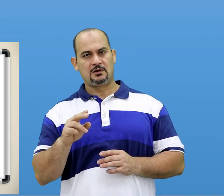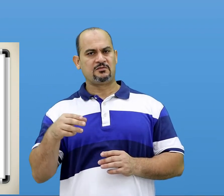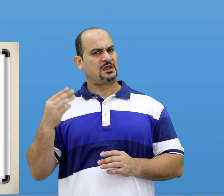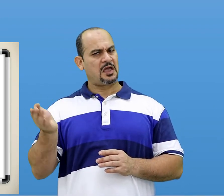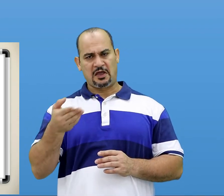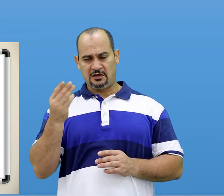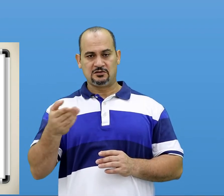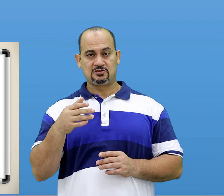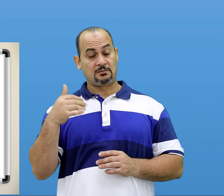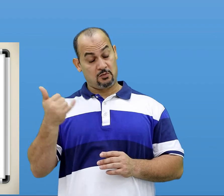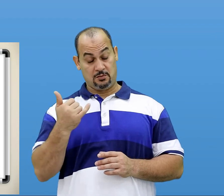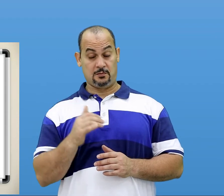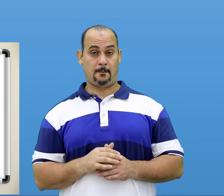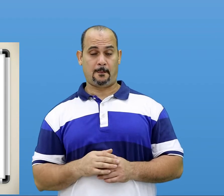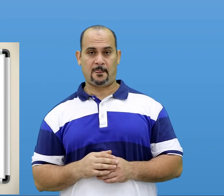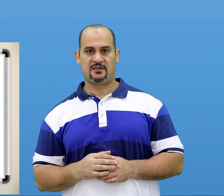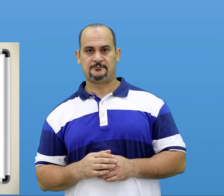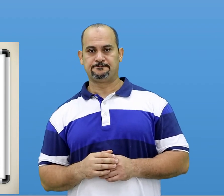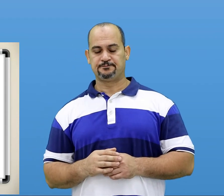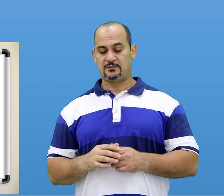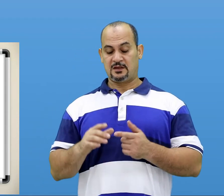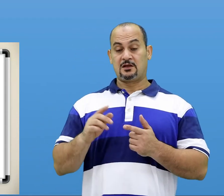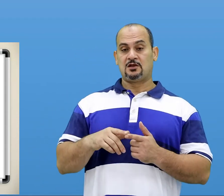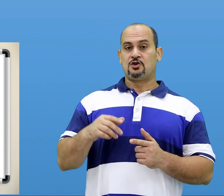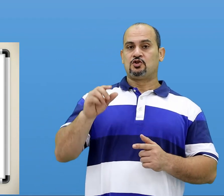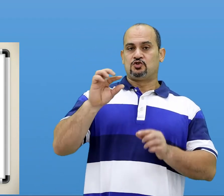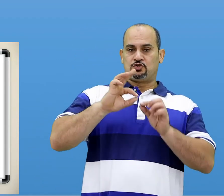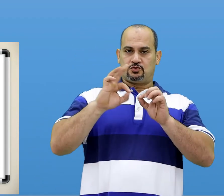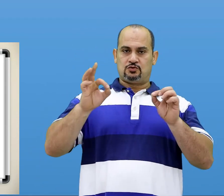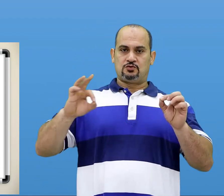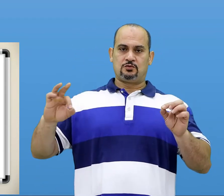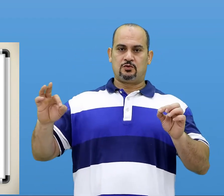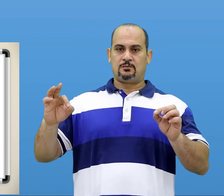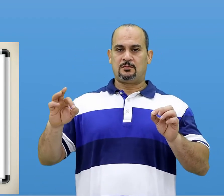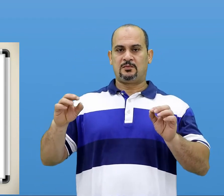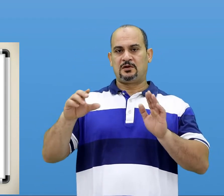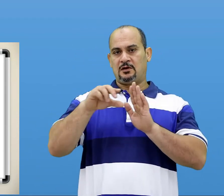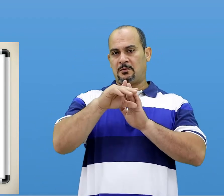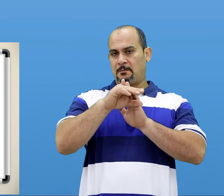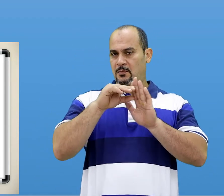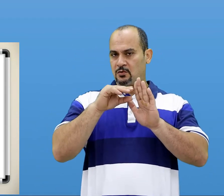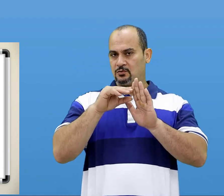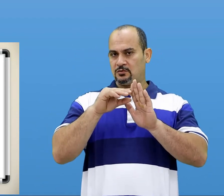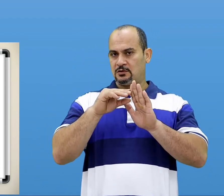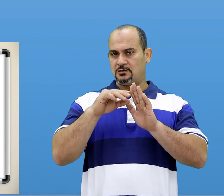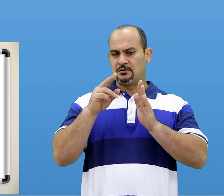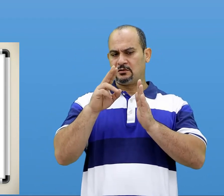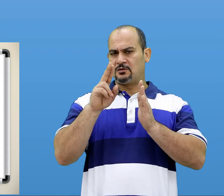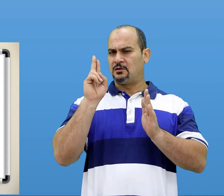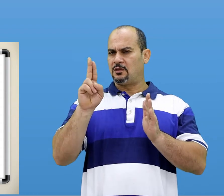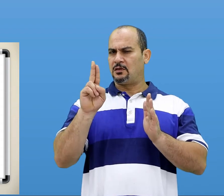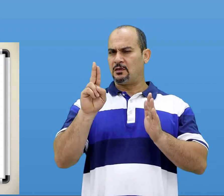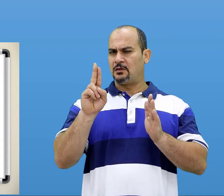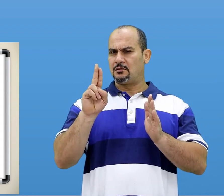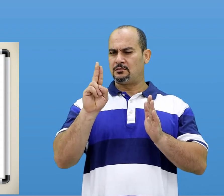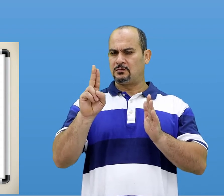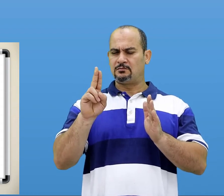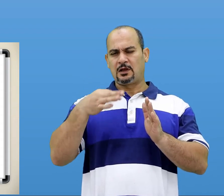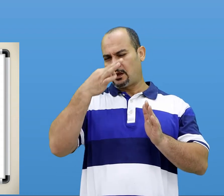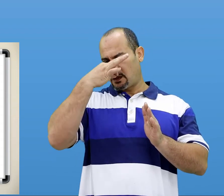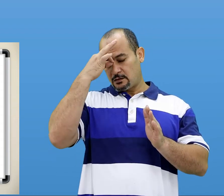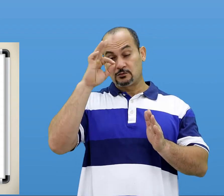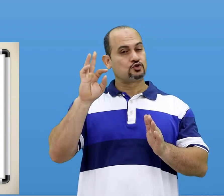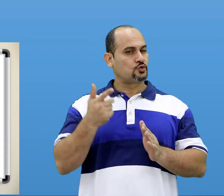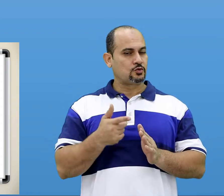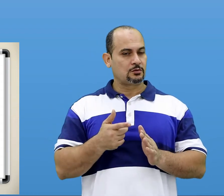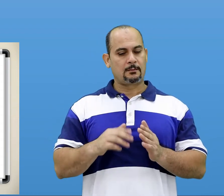general statement of the topic. Thesis statements, for example, you write this essay will describe, and then you